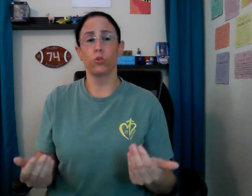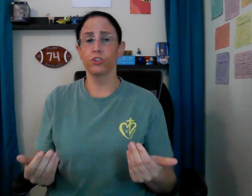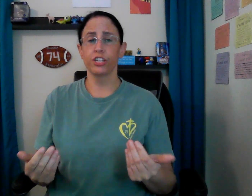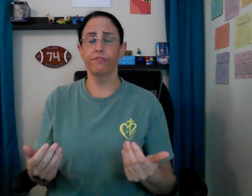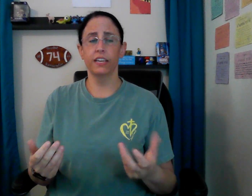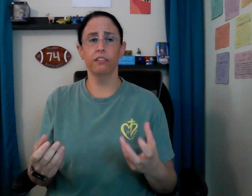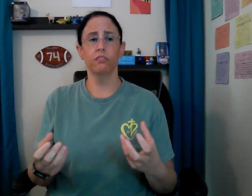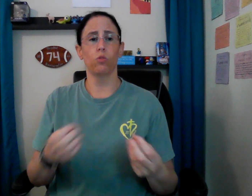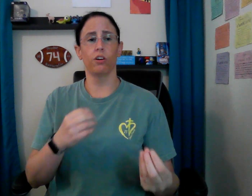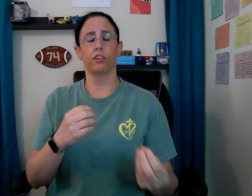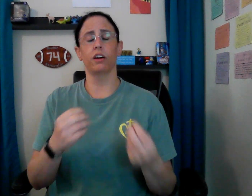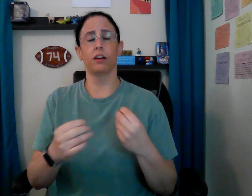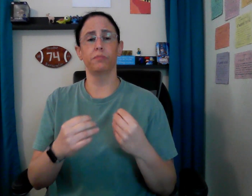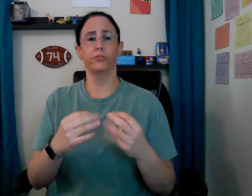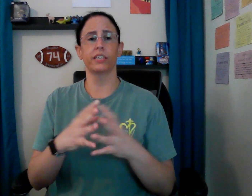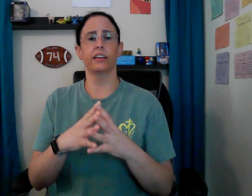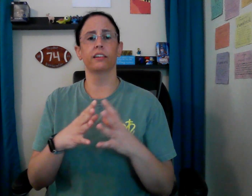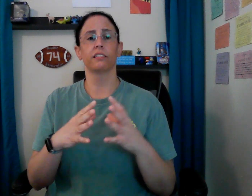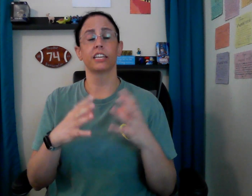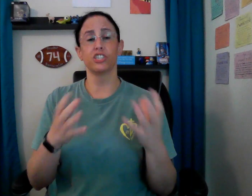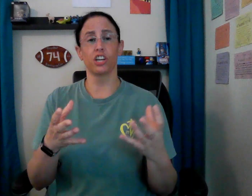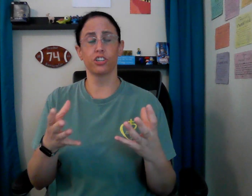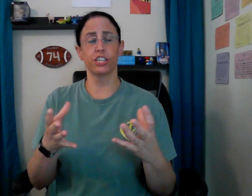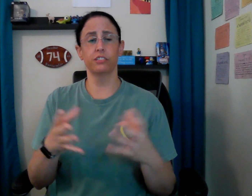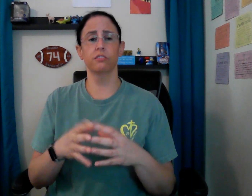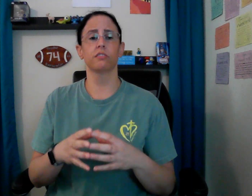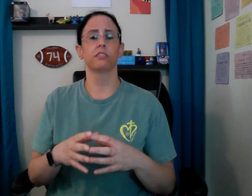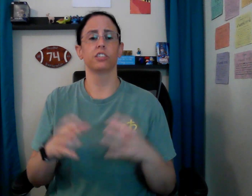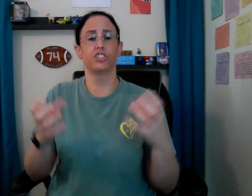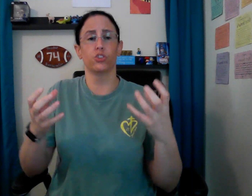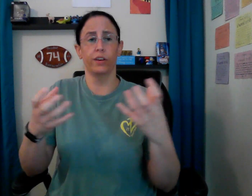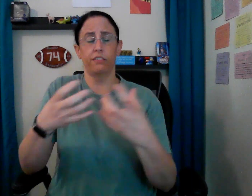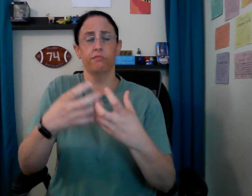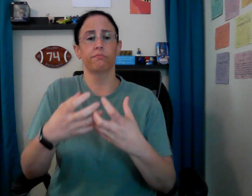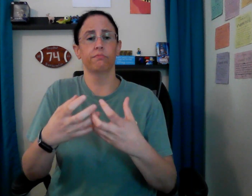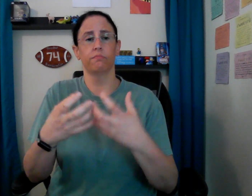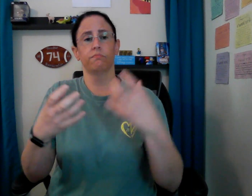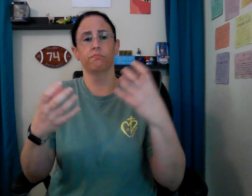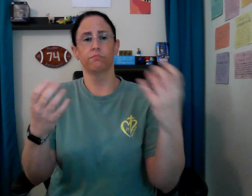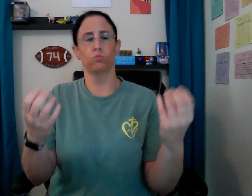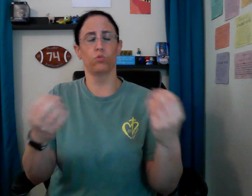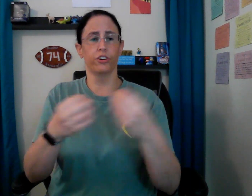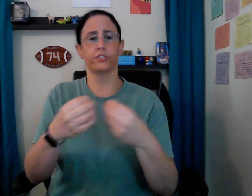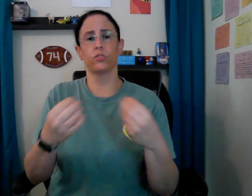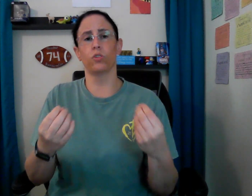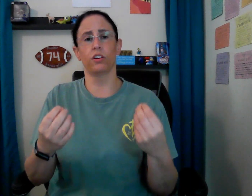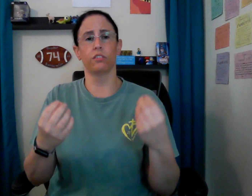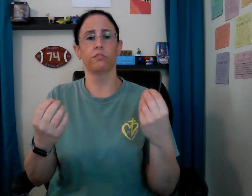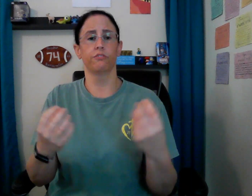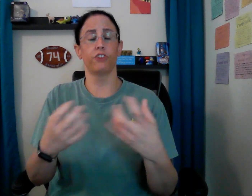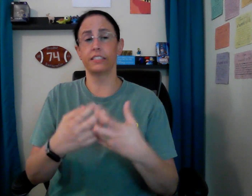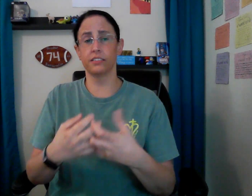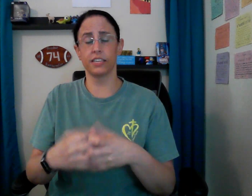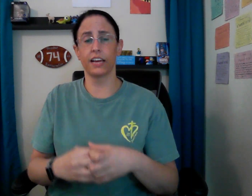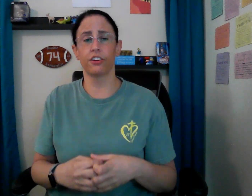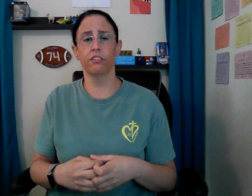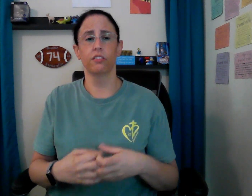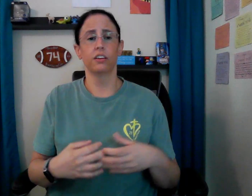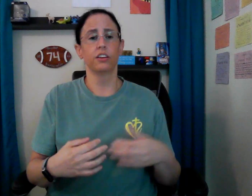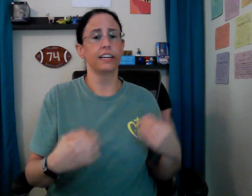Shoulder shifting, or using conjunctions to join words or phrases together. It's